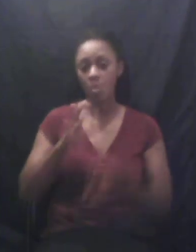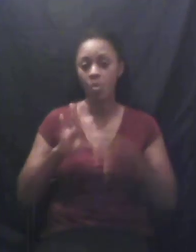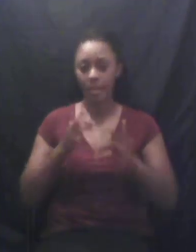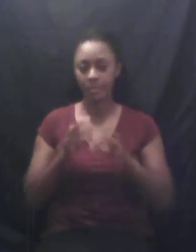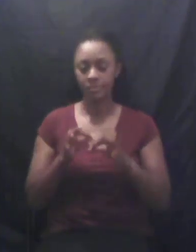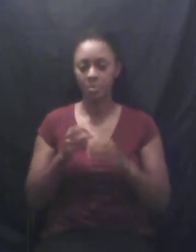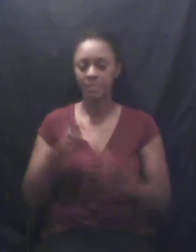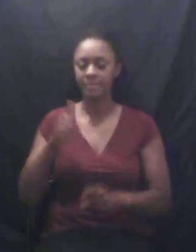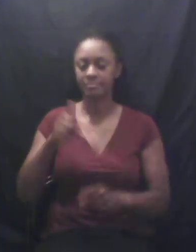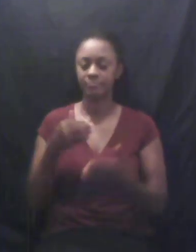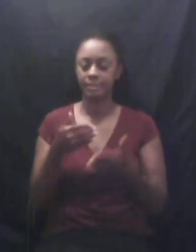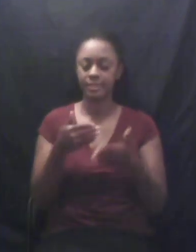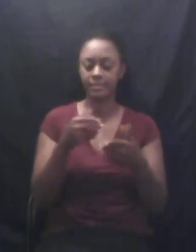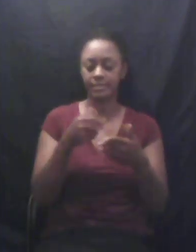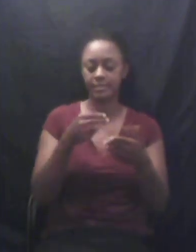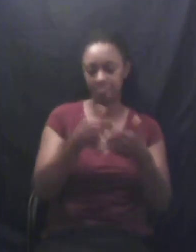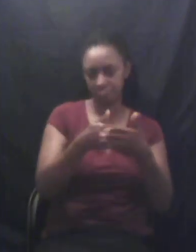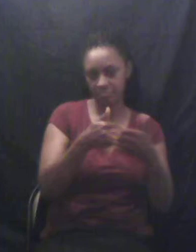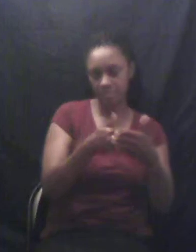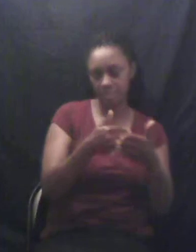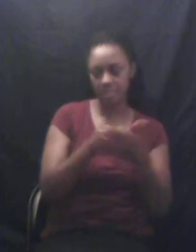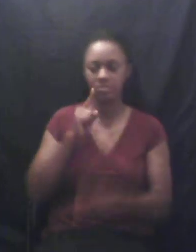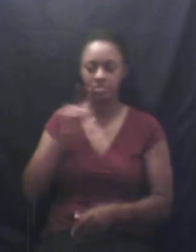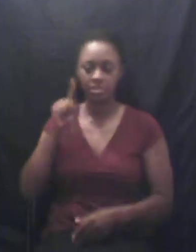You may be doing telephone interpreting.